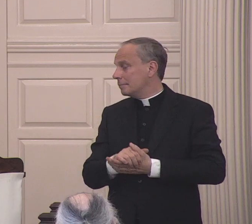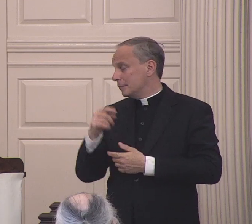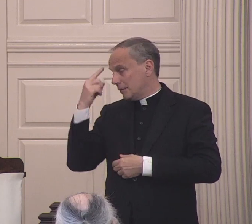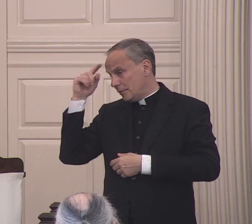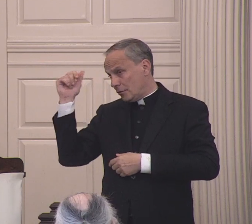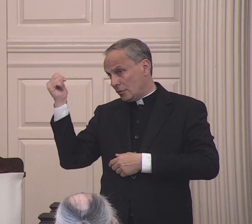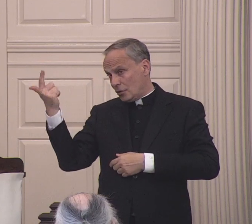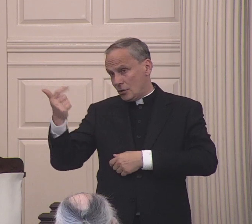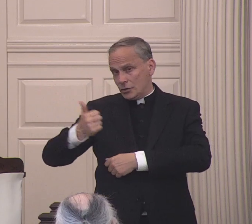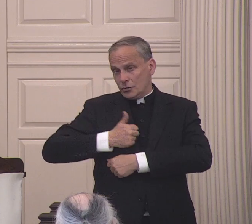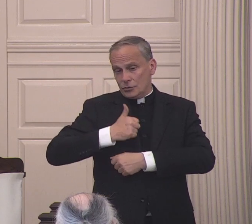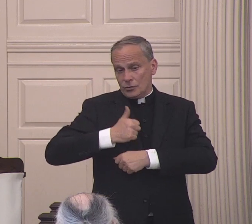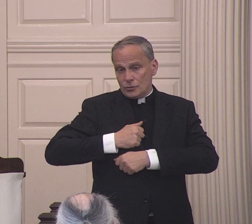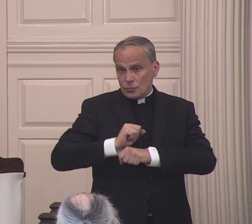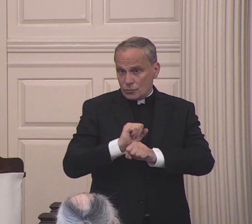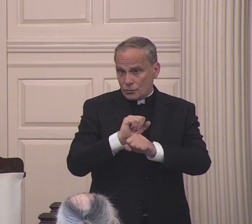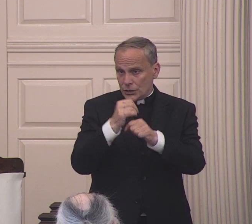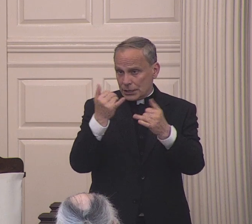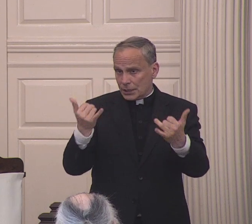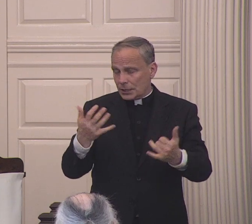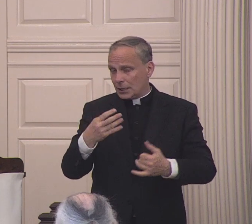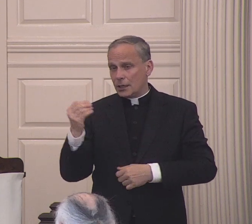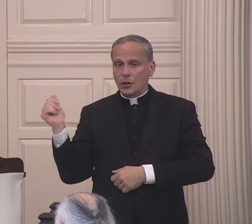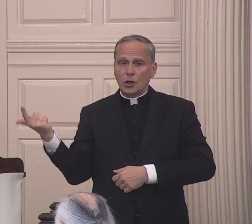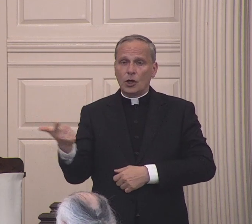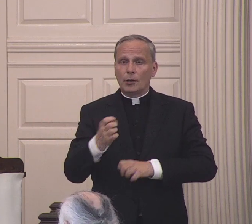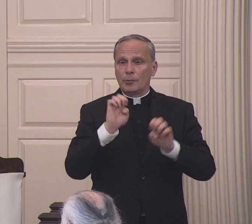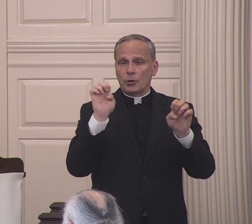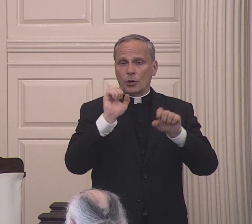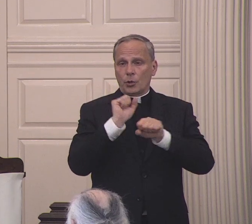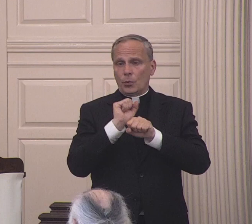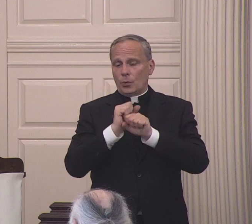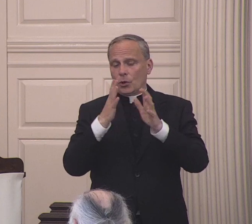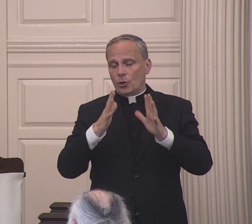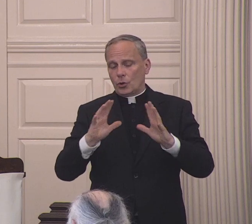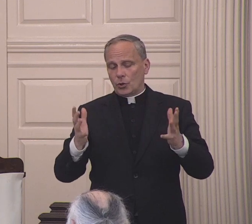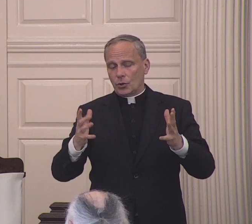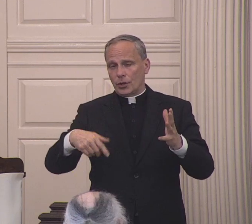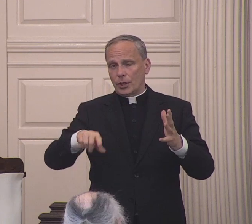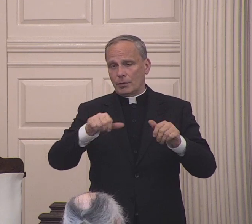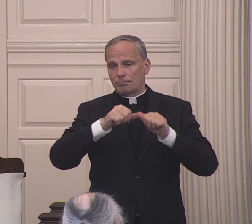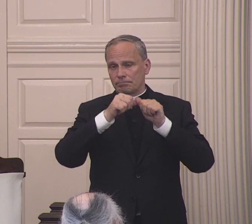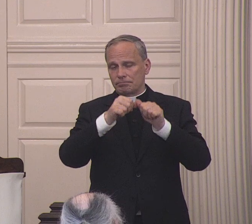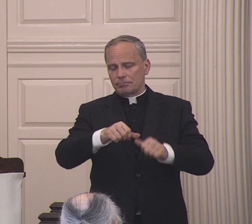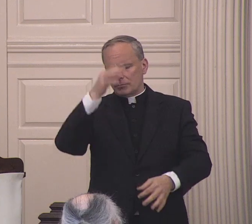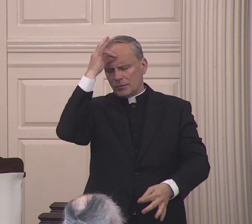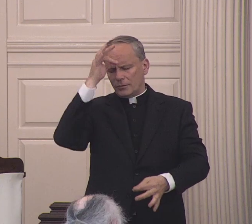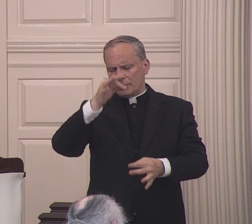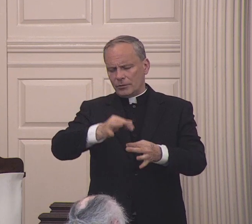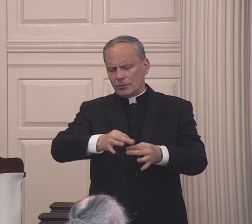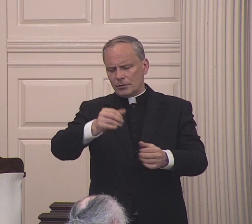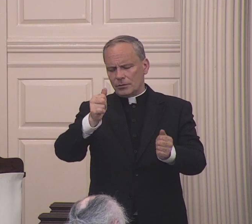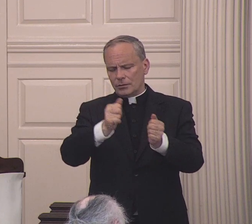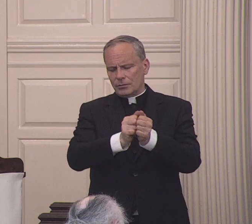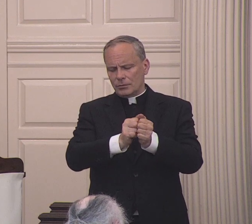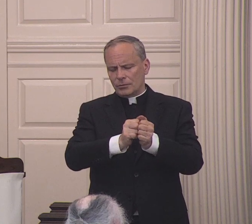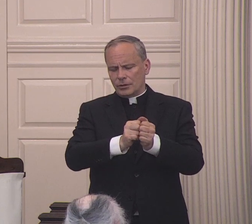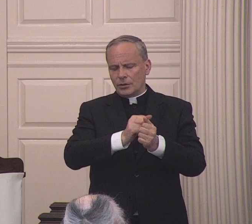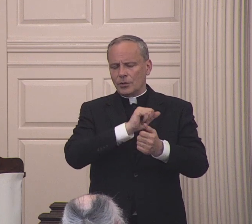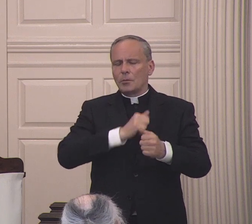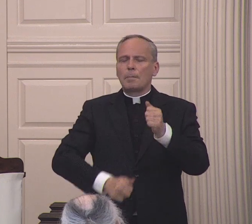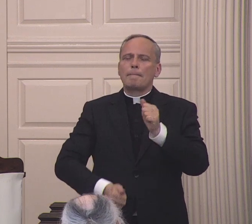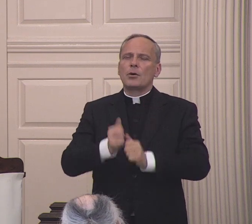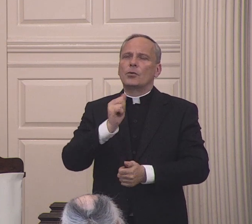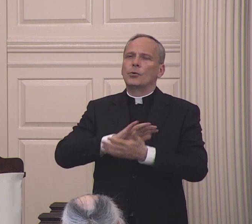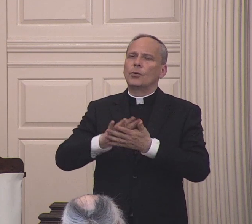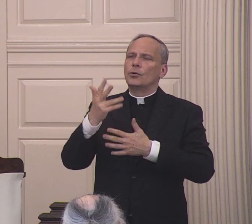For all the soldiers on active duty and the first responders, that they persevere in faith with the guidance of the Most